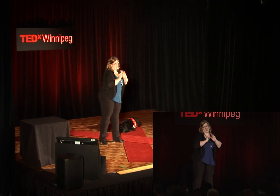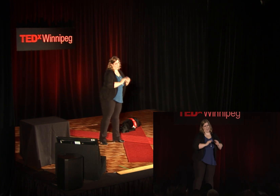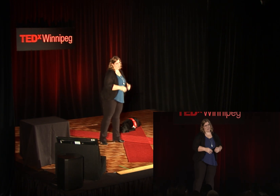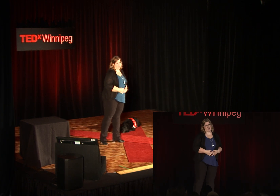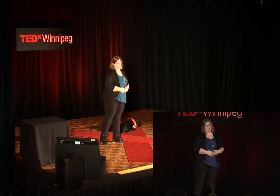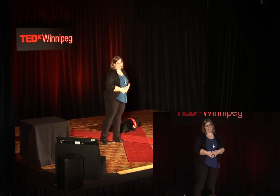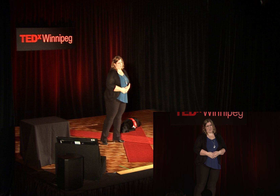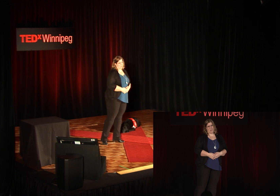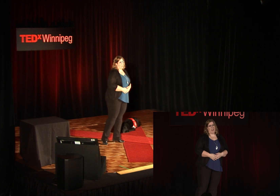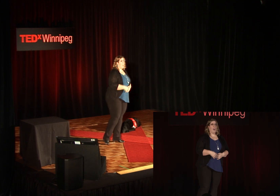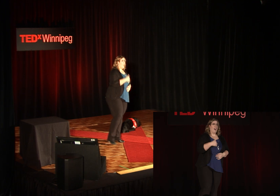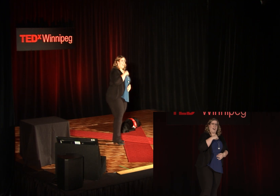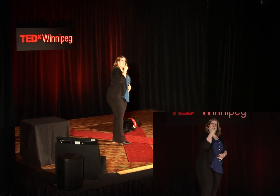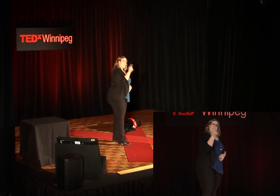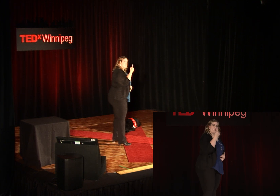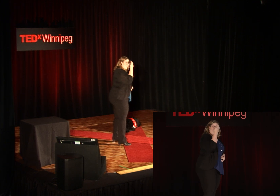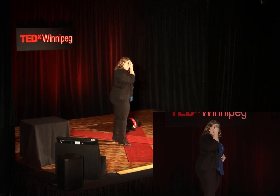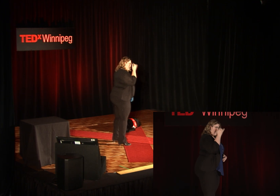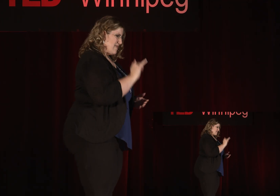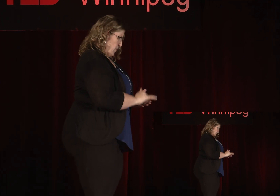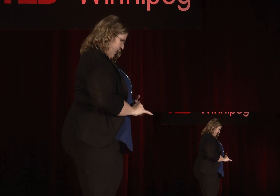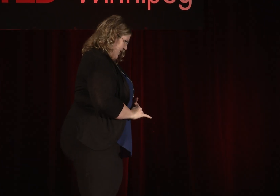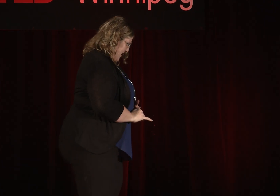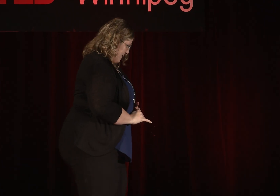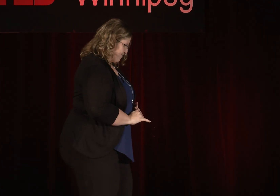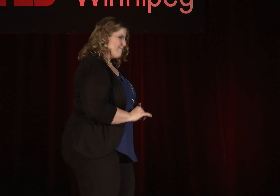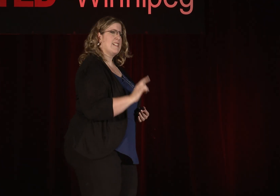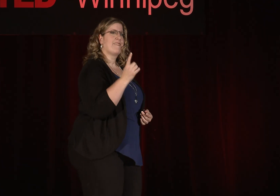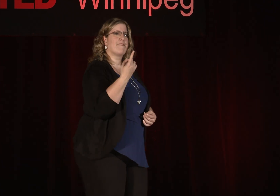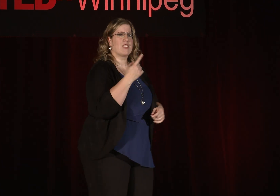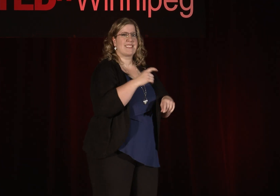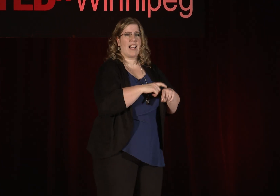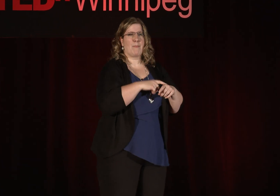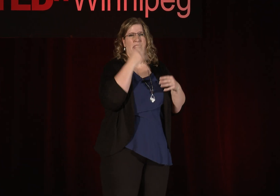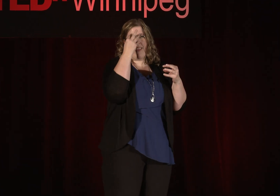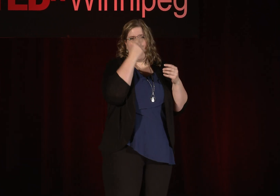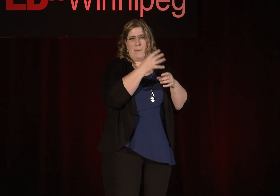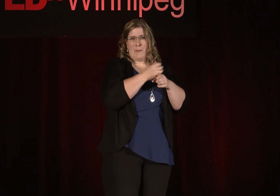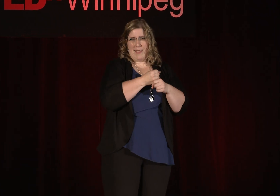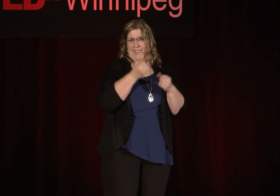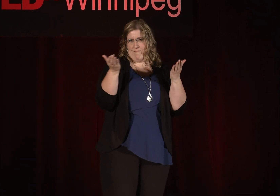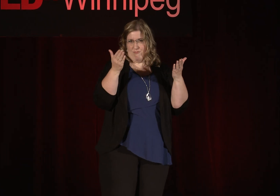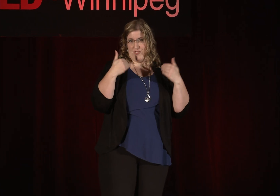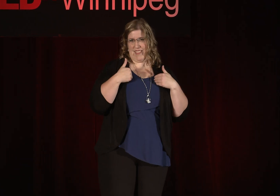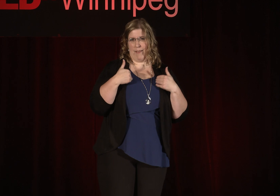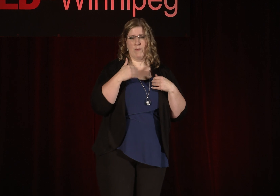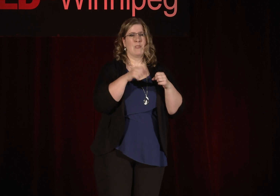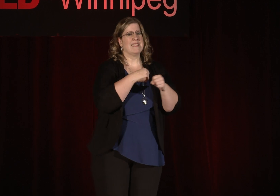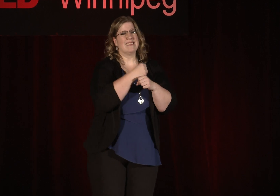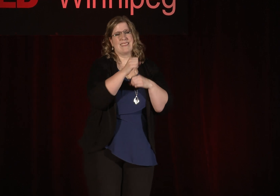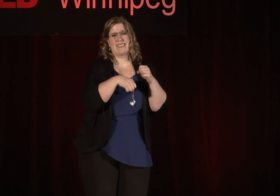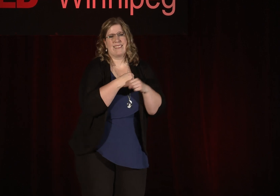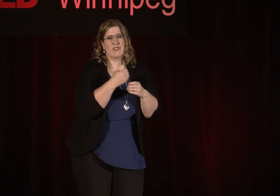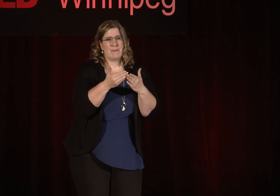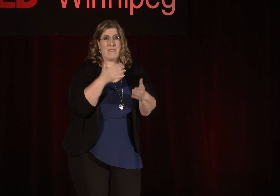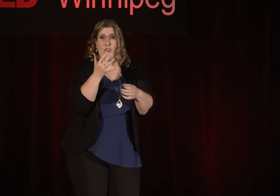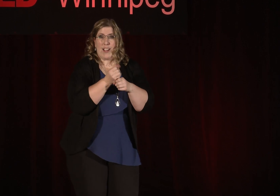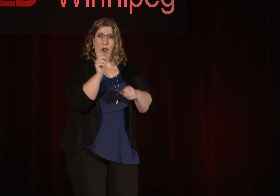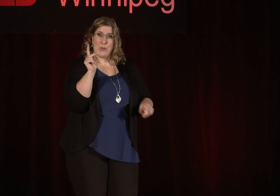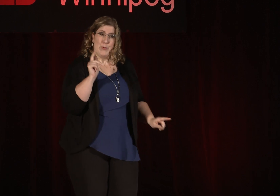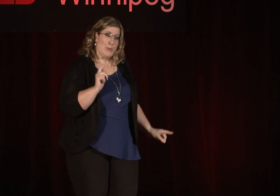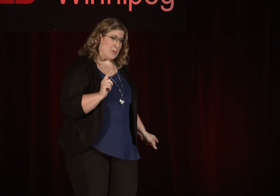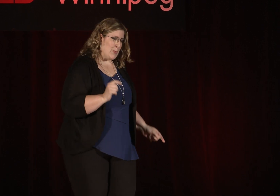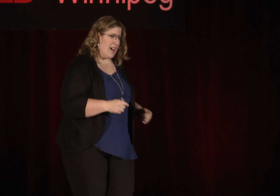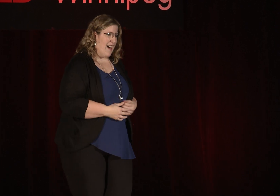be very frustrating. I didn't always know this. The first time I considered getting a service animal was long before I